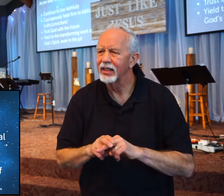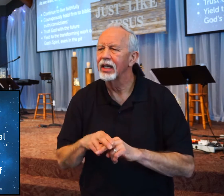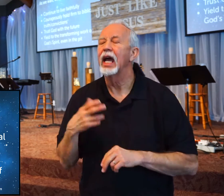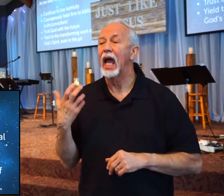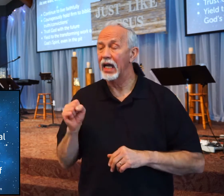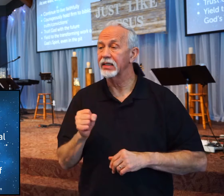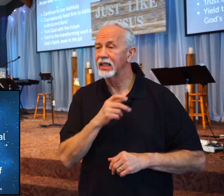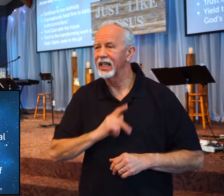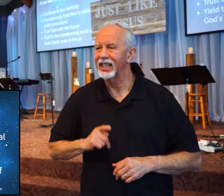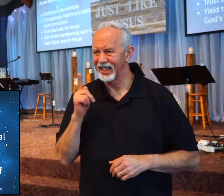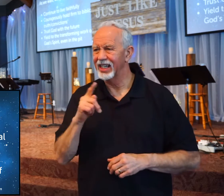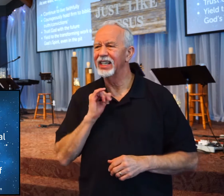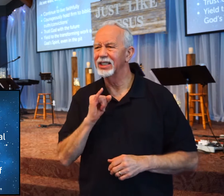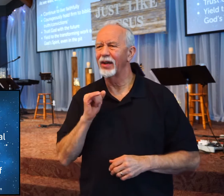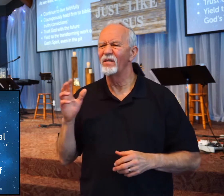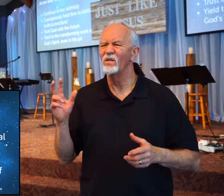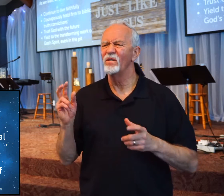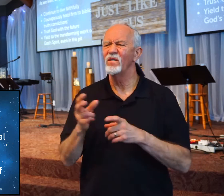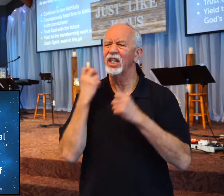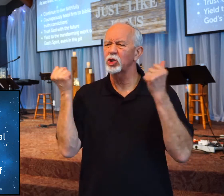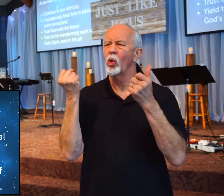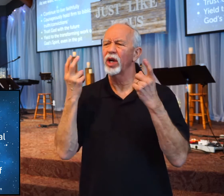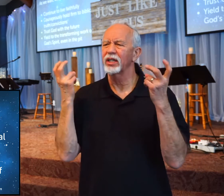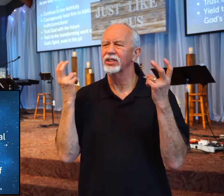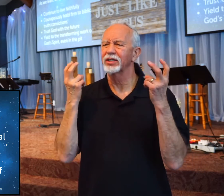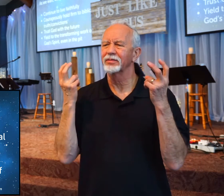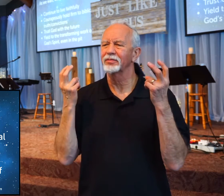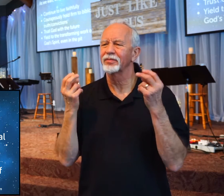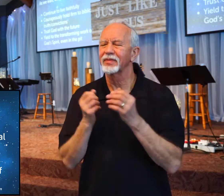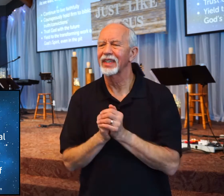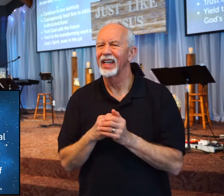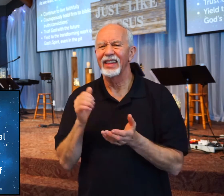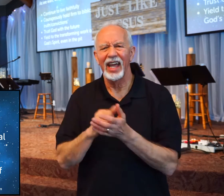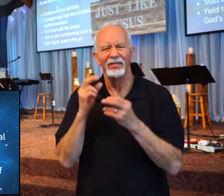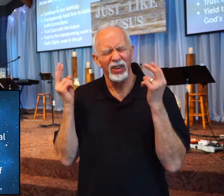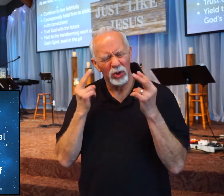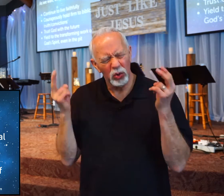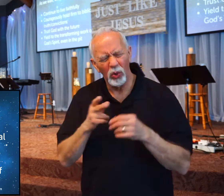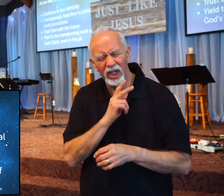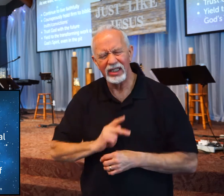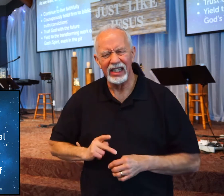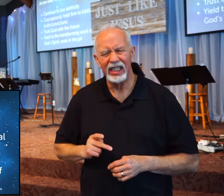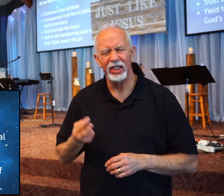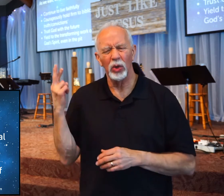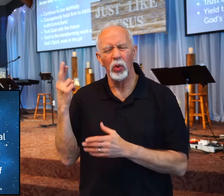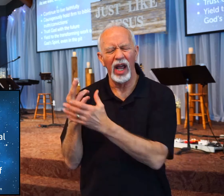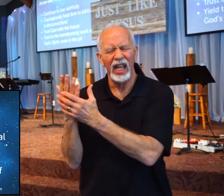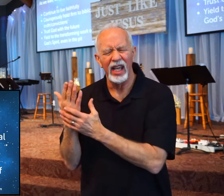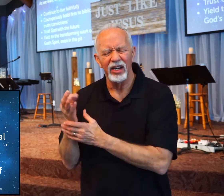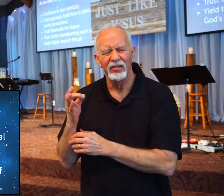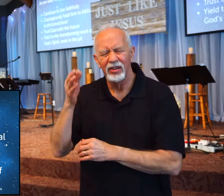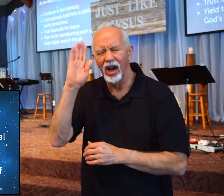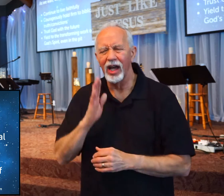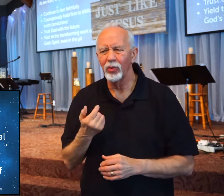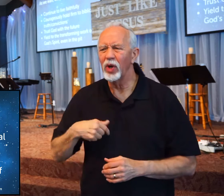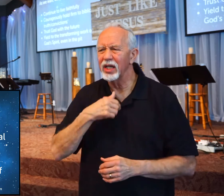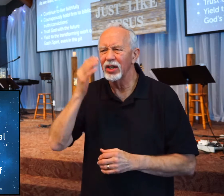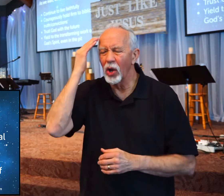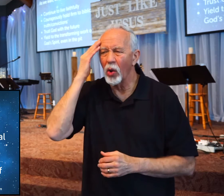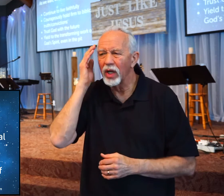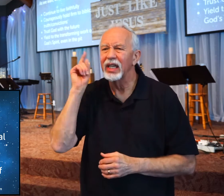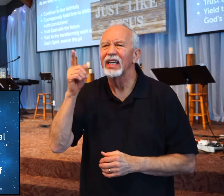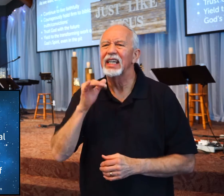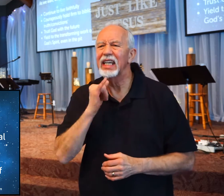is victorious. And that victorious king who is at the right hand of God, we know that he